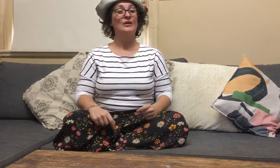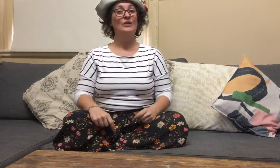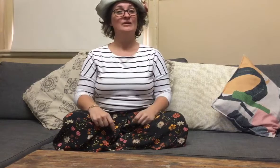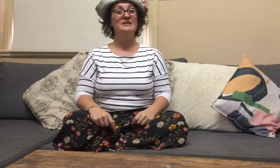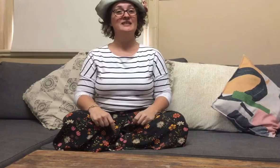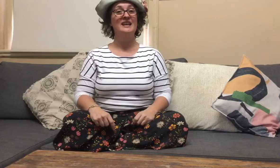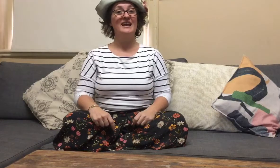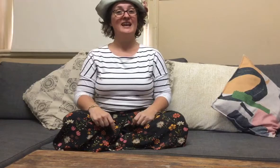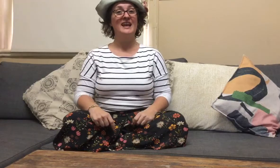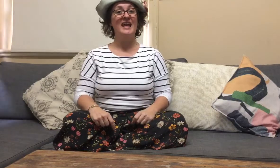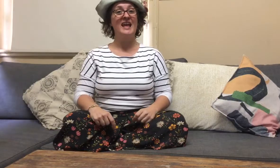because